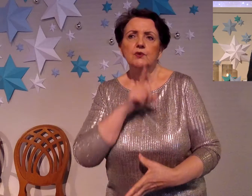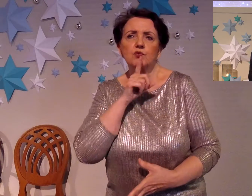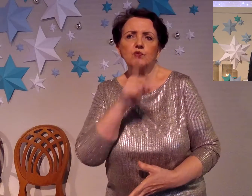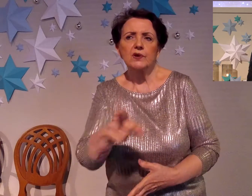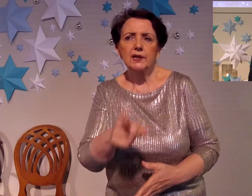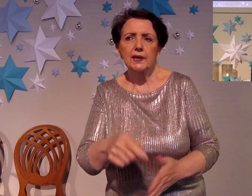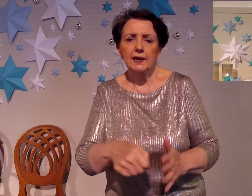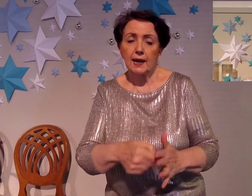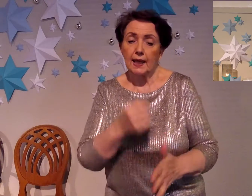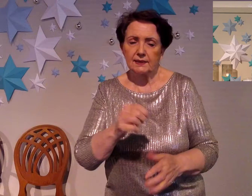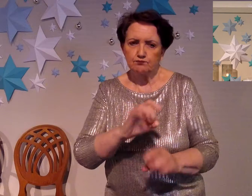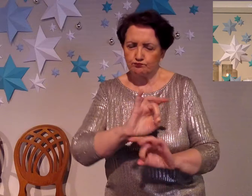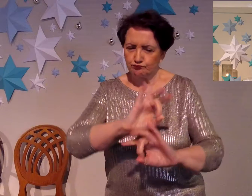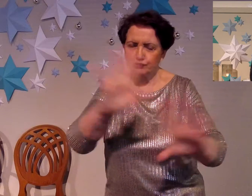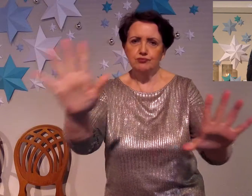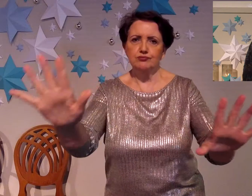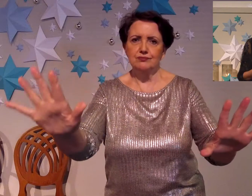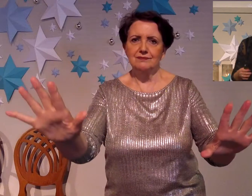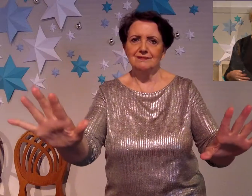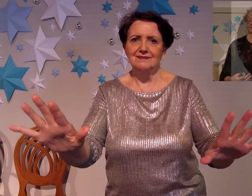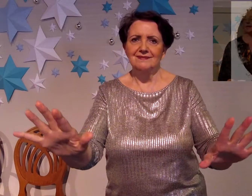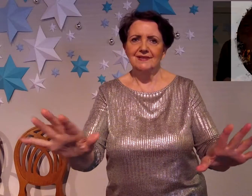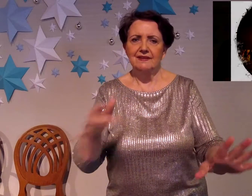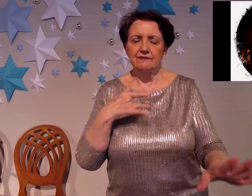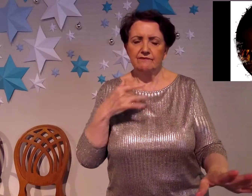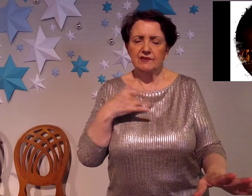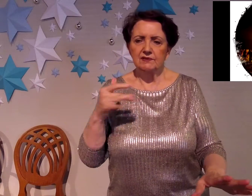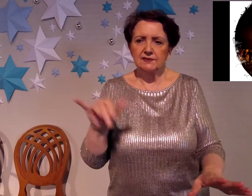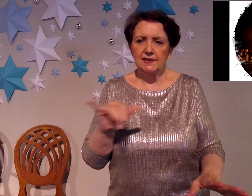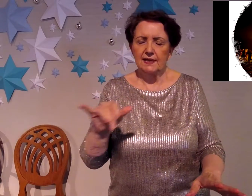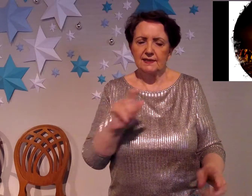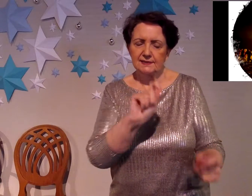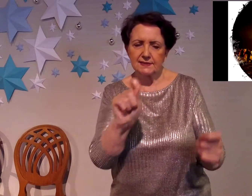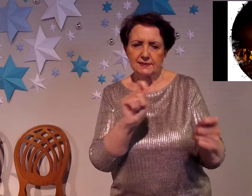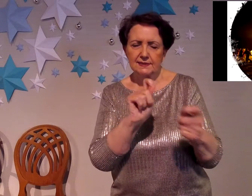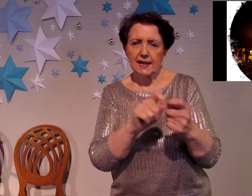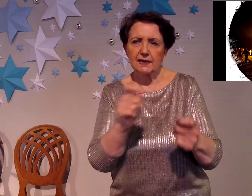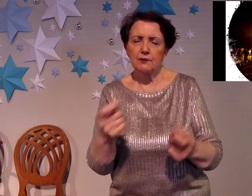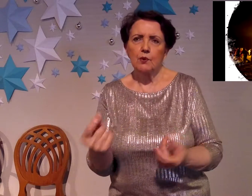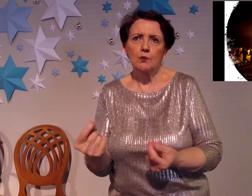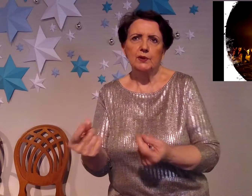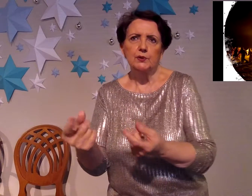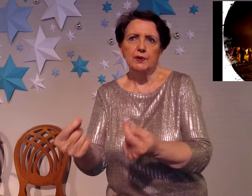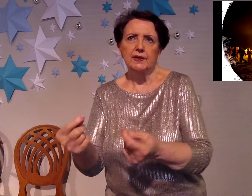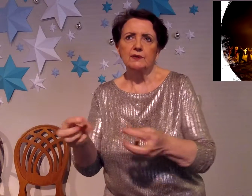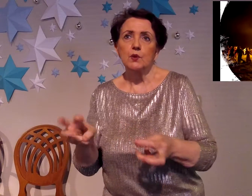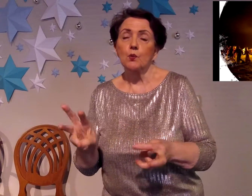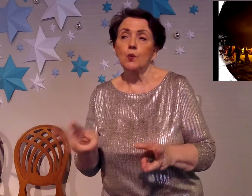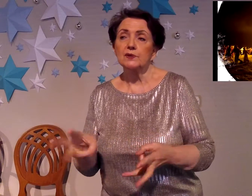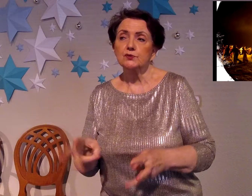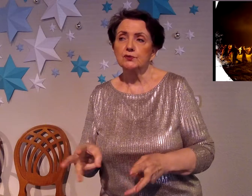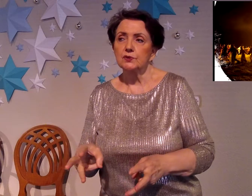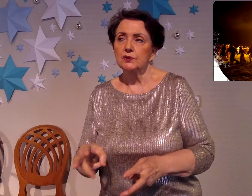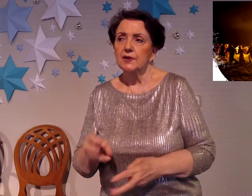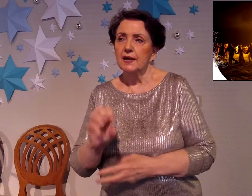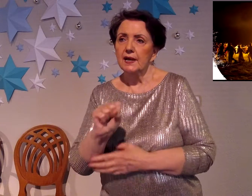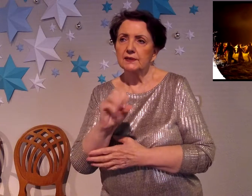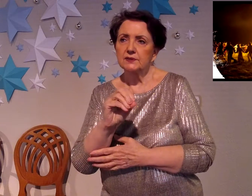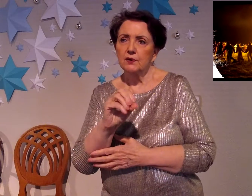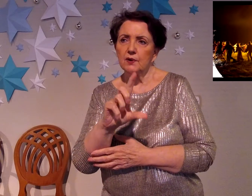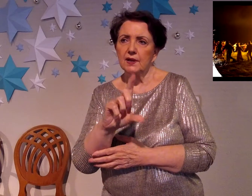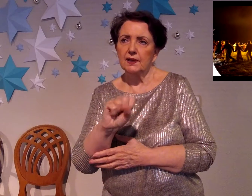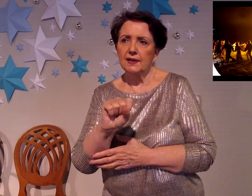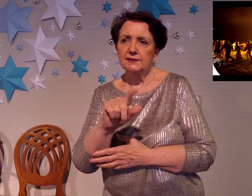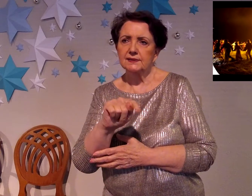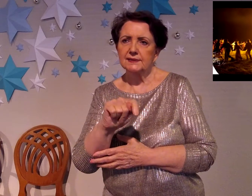light it, it feels to me that is exactly what we're doing in the winter solstice. And I really thought about this.